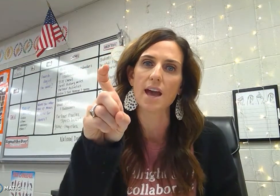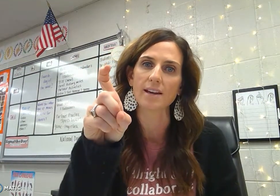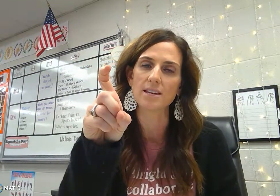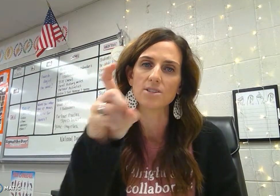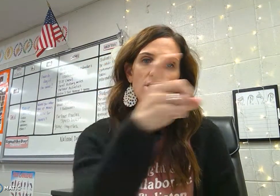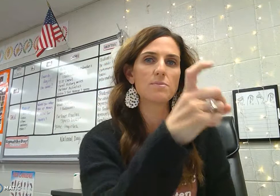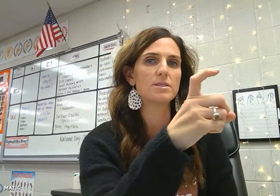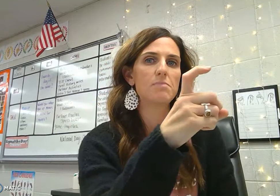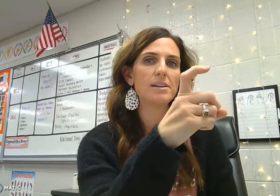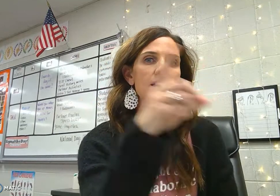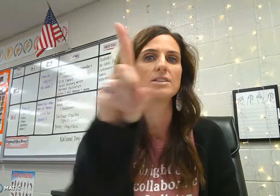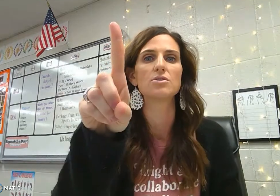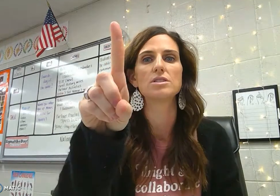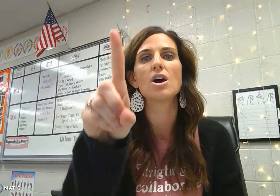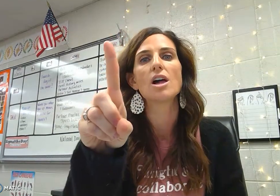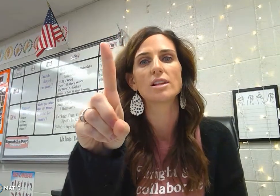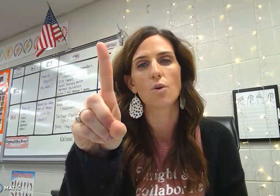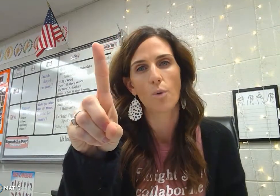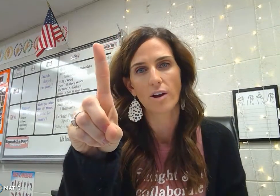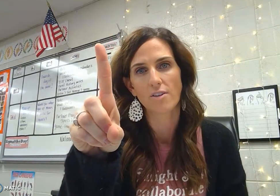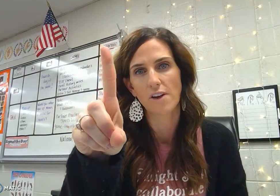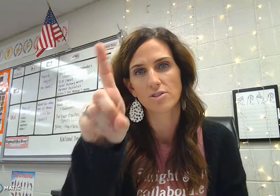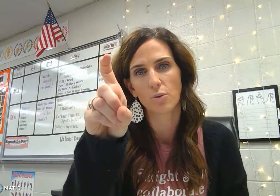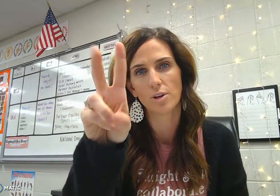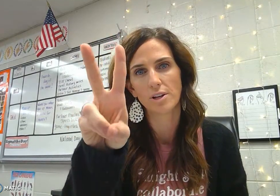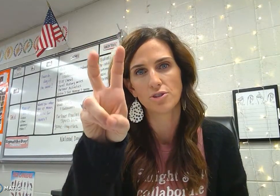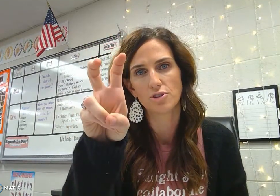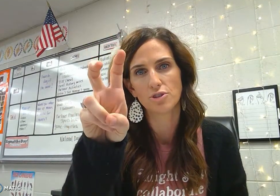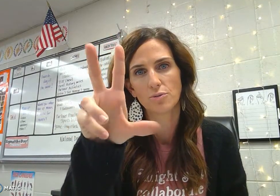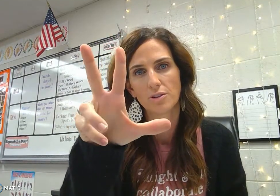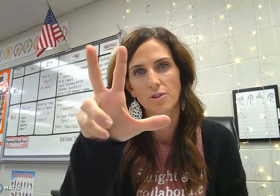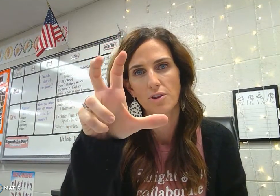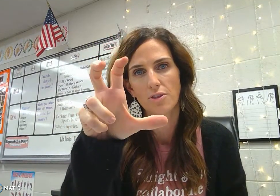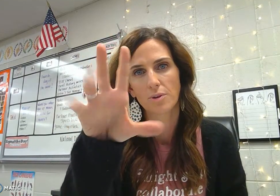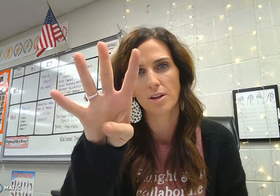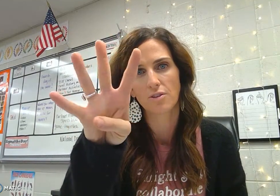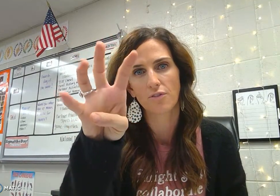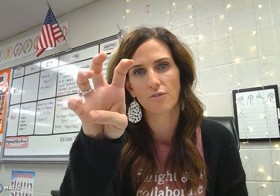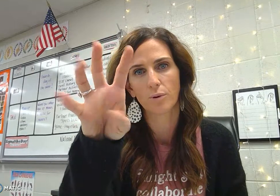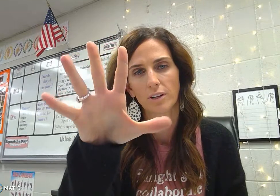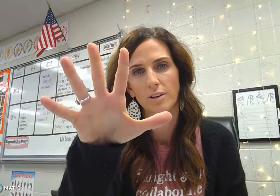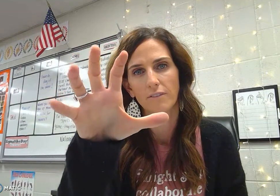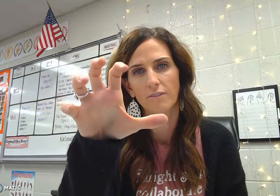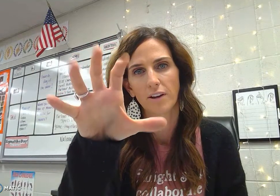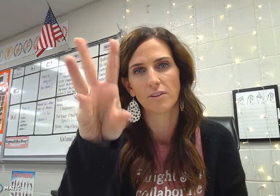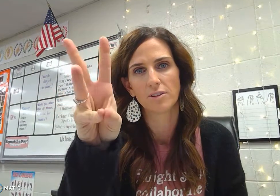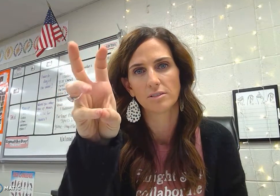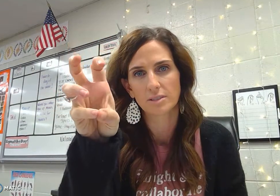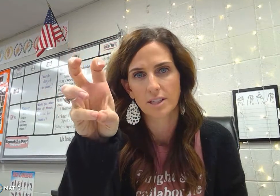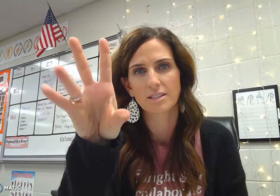X hand shape, this bent hand, so it's a little quicker and faster. 100, 200, 300, 400, 500,